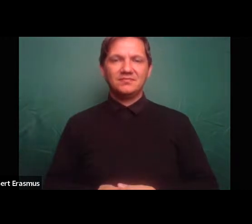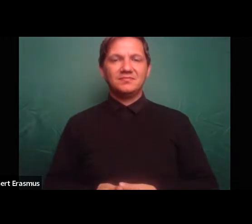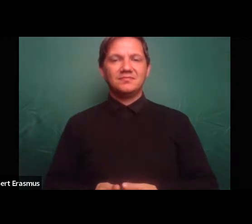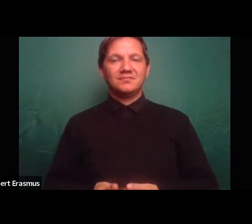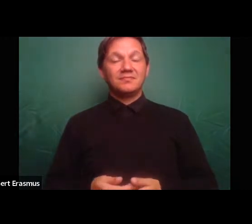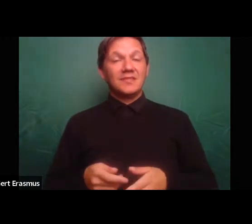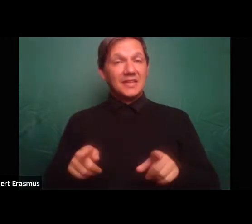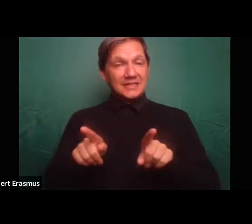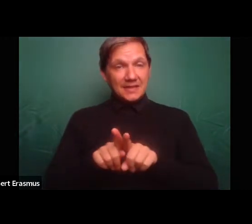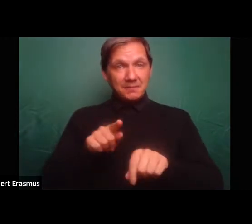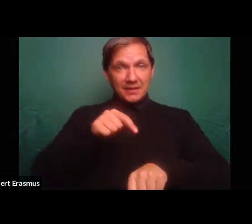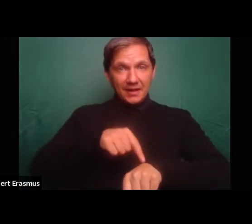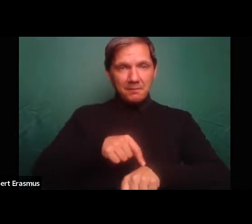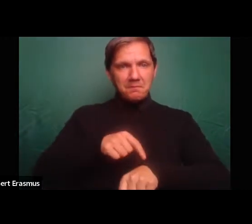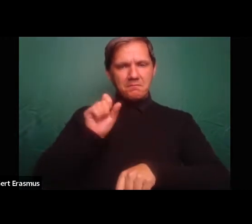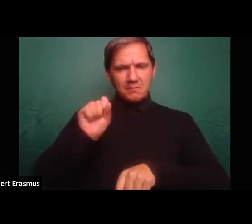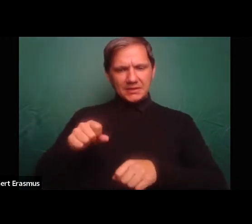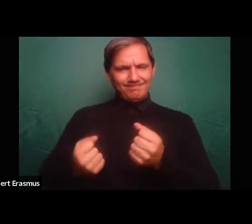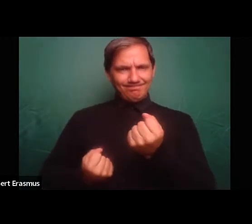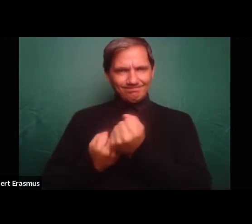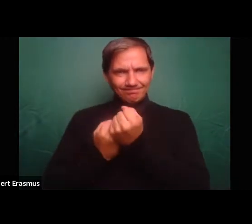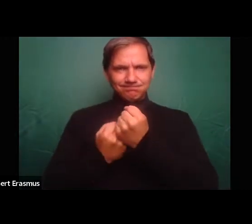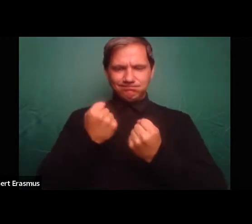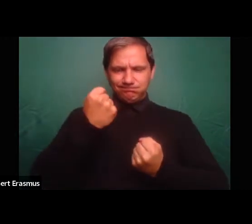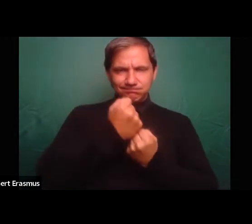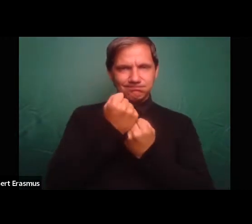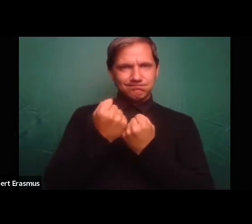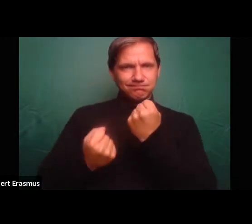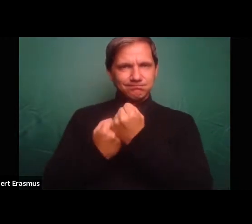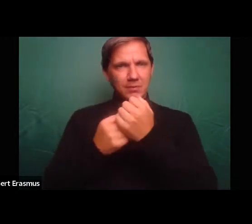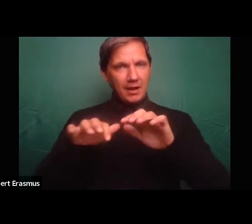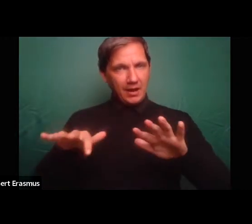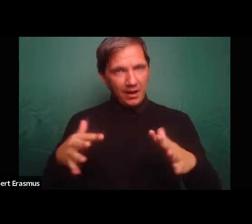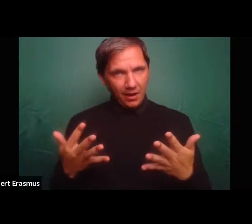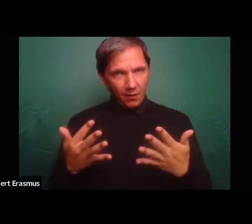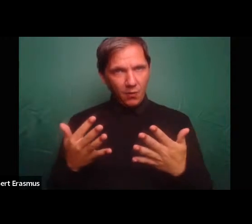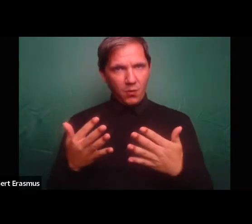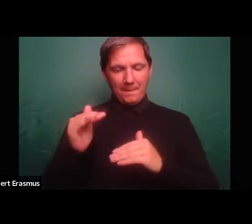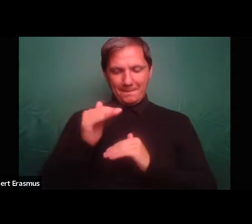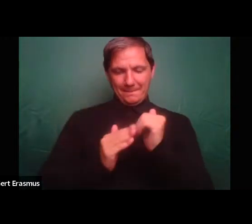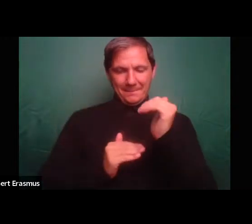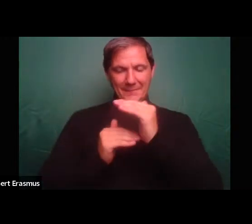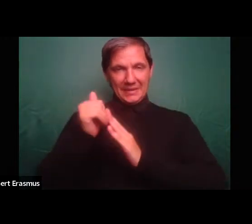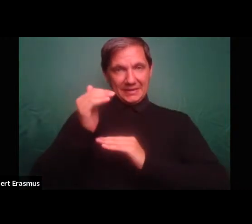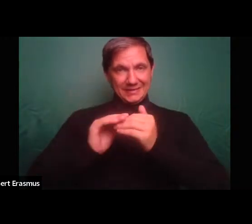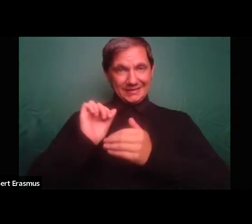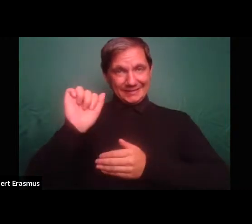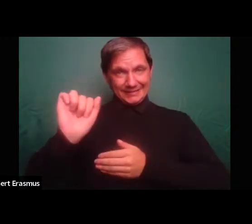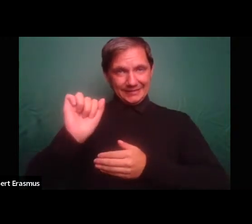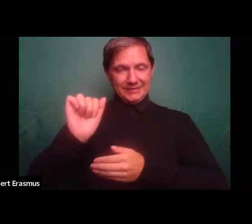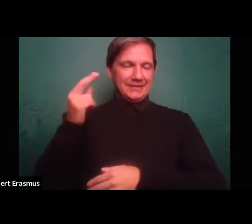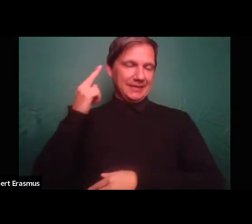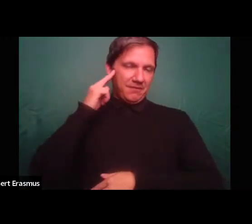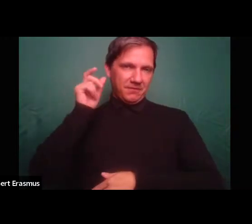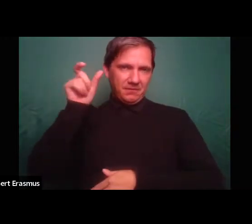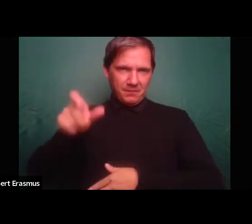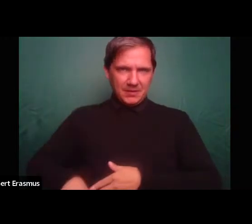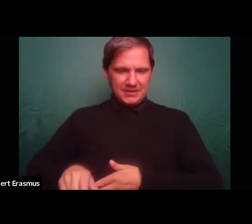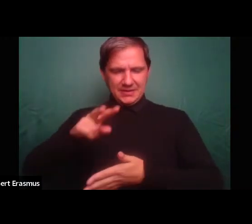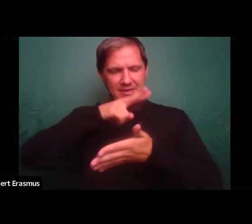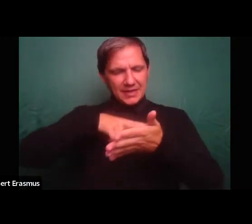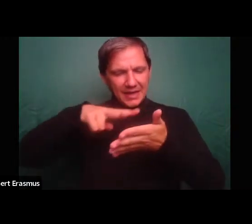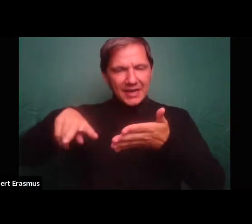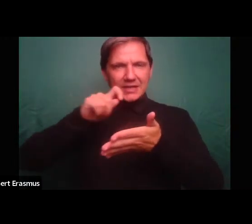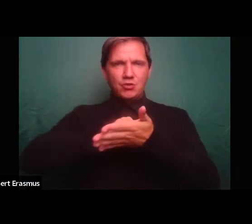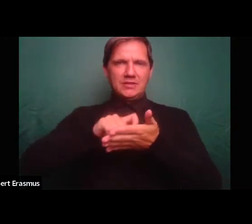then scaffolding literacy through South African Sign Language is incredibly important, because as